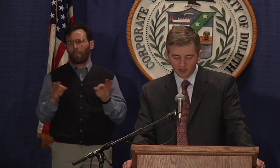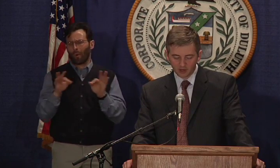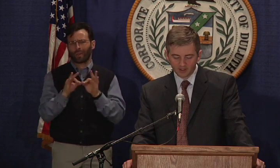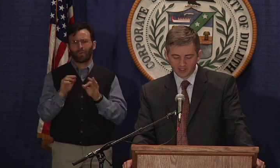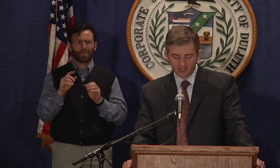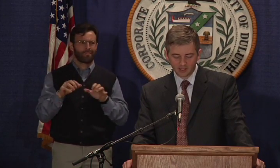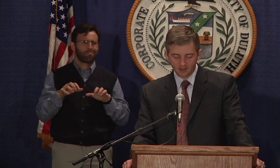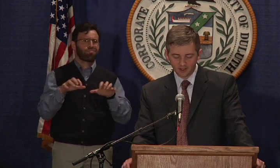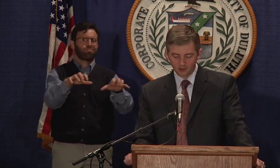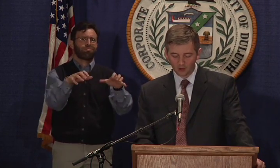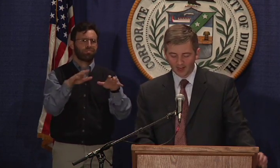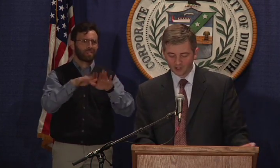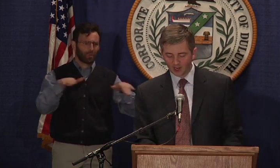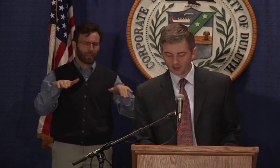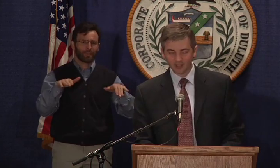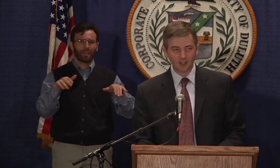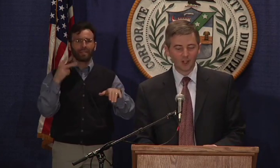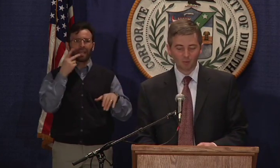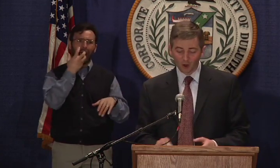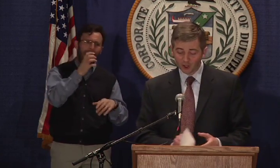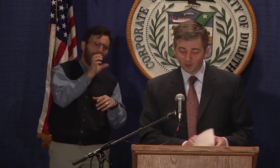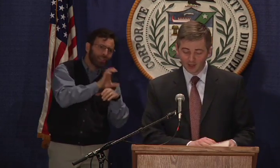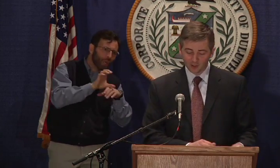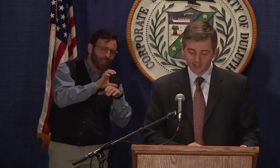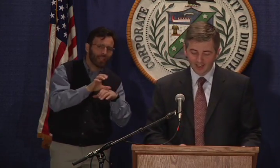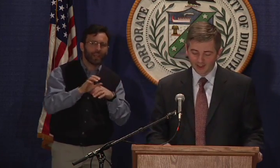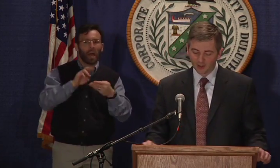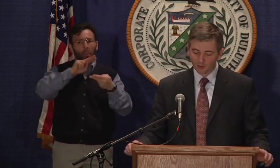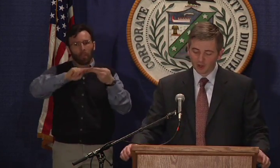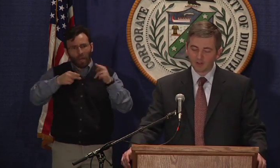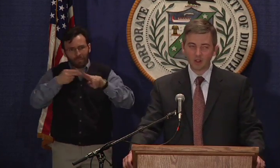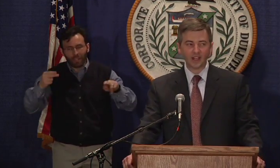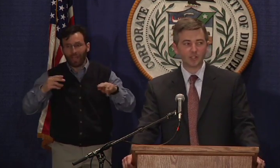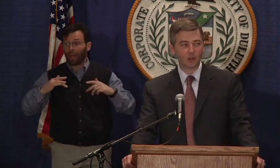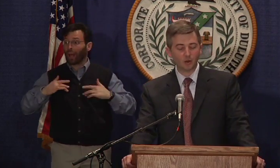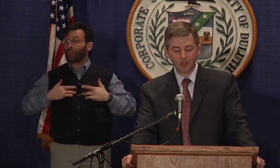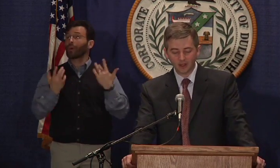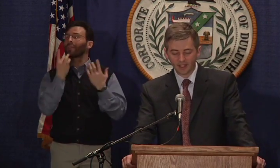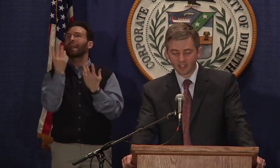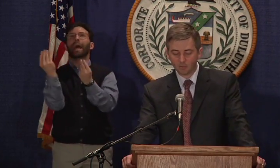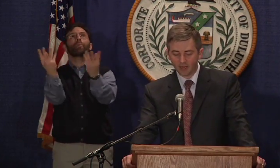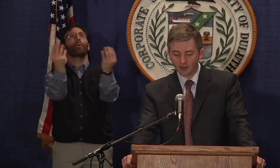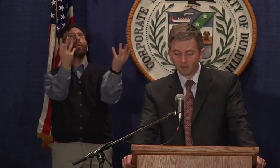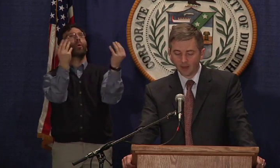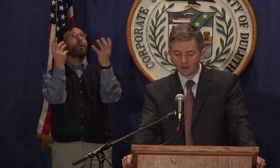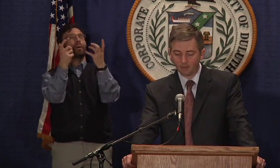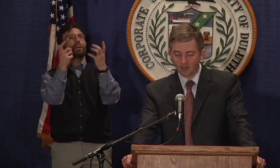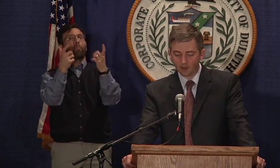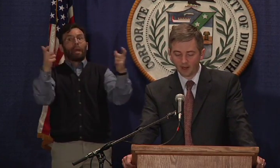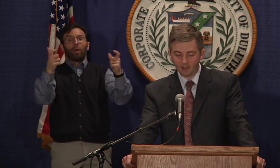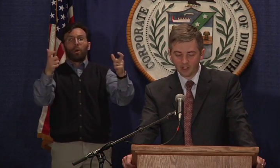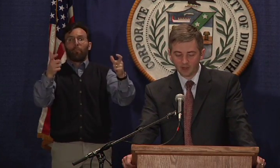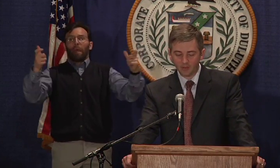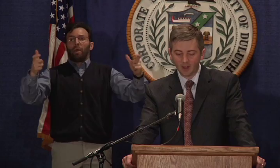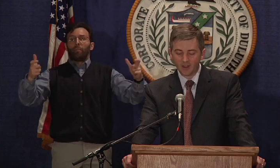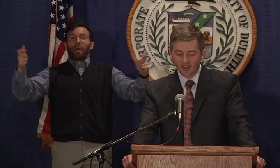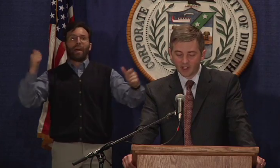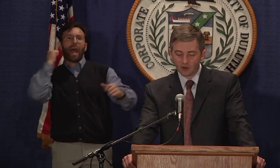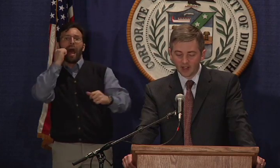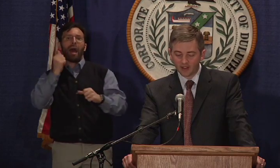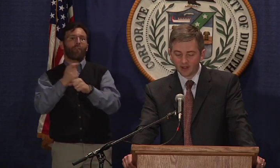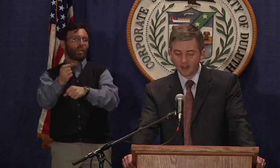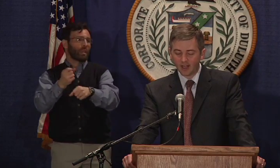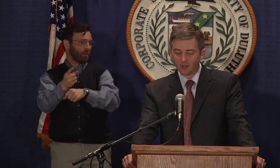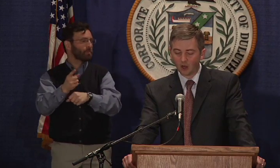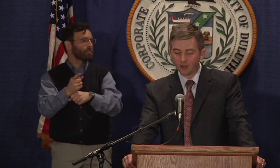see the spirit of the season through hot chocolate, marshmallows, and the thrill of a light show that gets bigger and better every year.